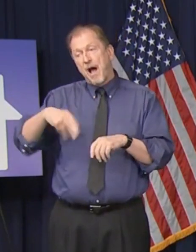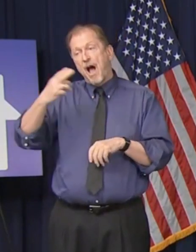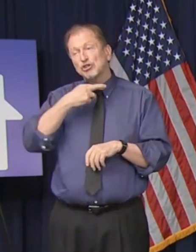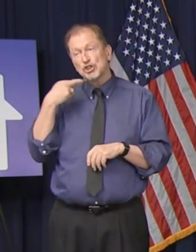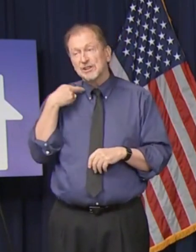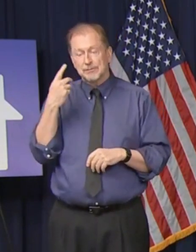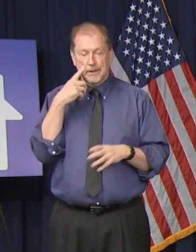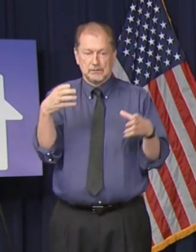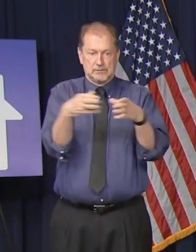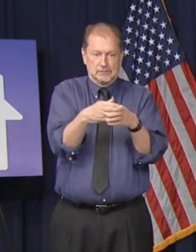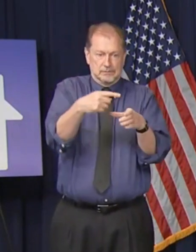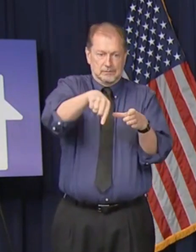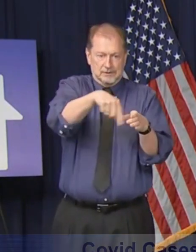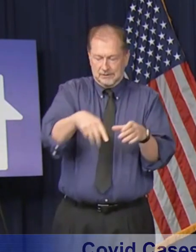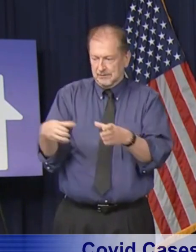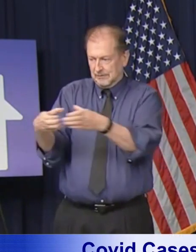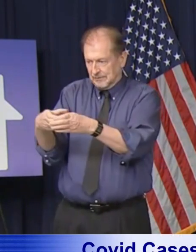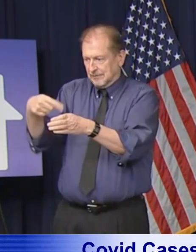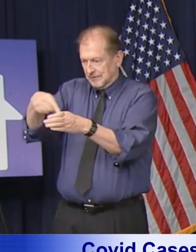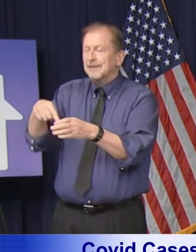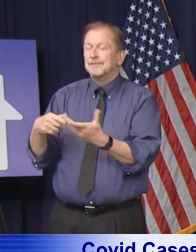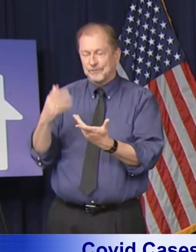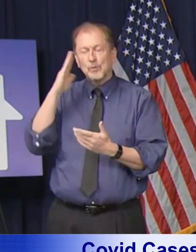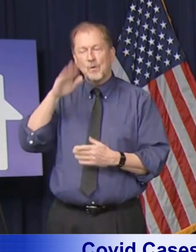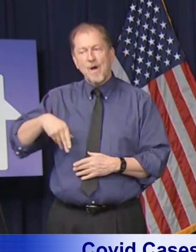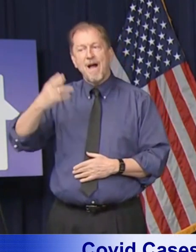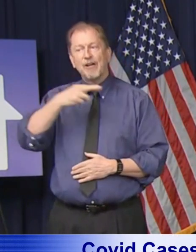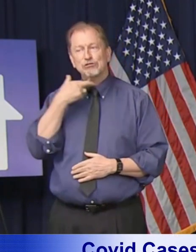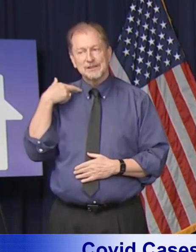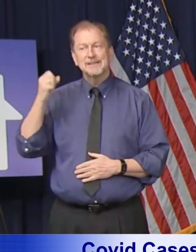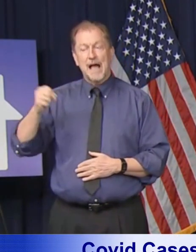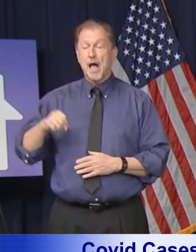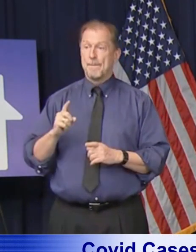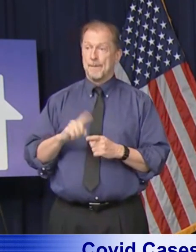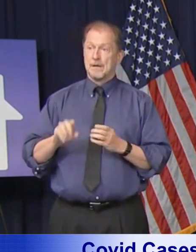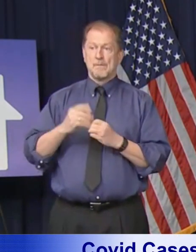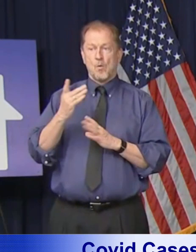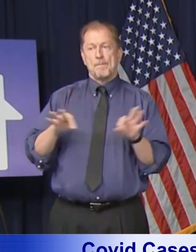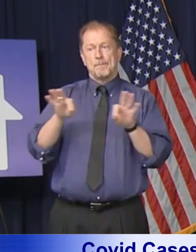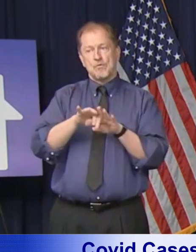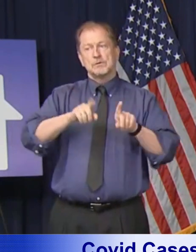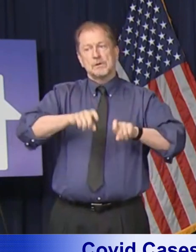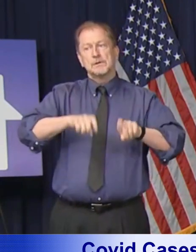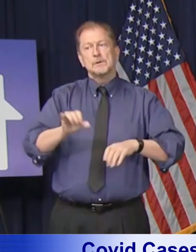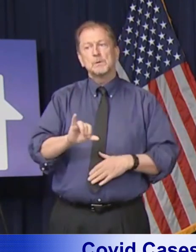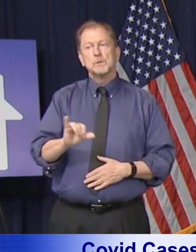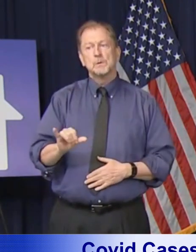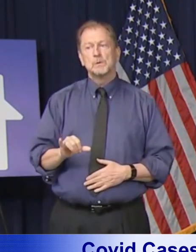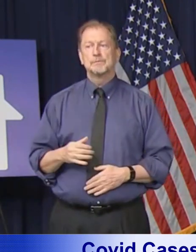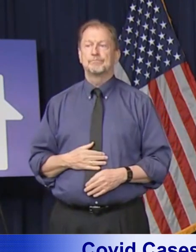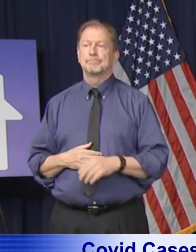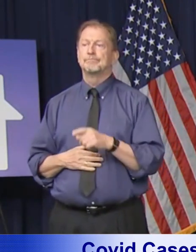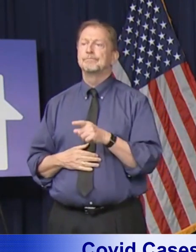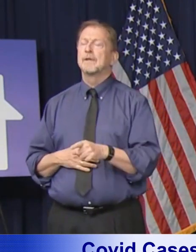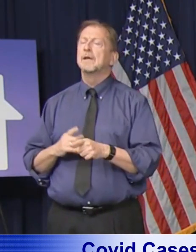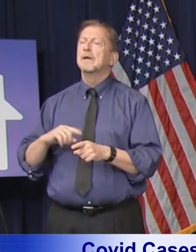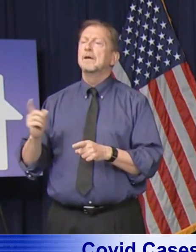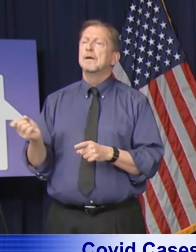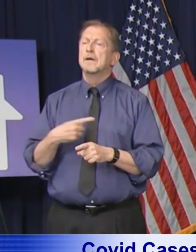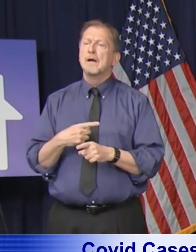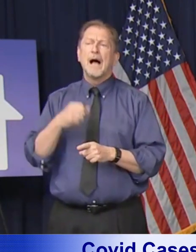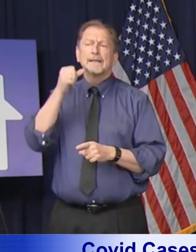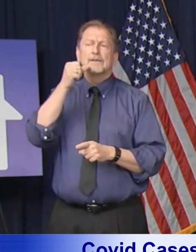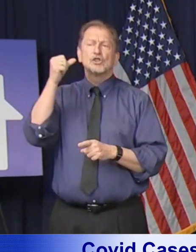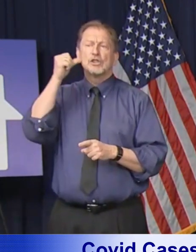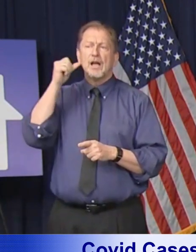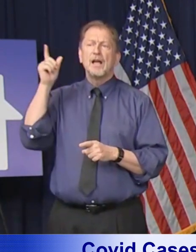can and hoping that we can get all of this under control. But testing is a big part of that as well. Dina Revick from WGN. Yesterday during the White